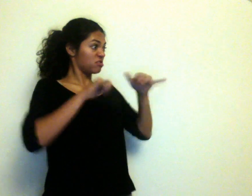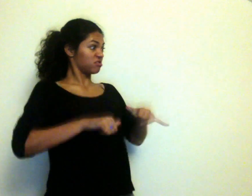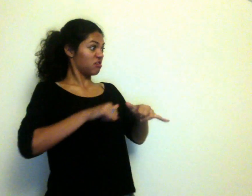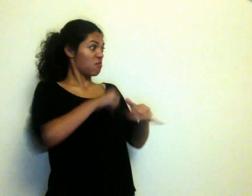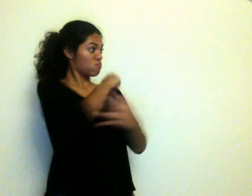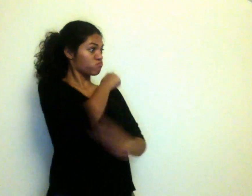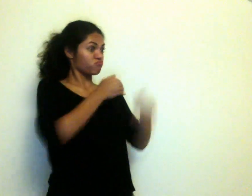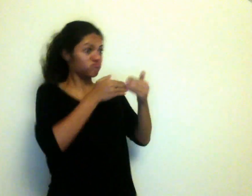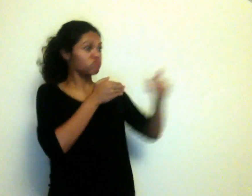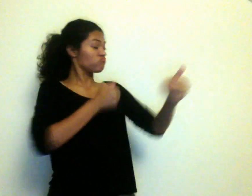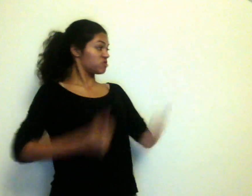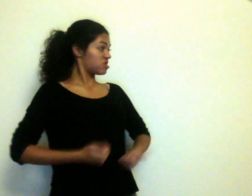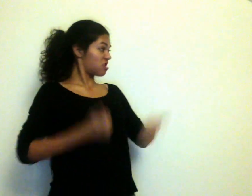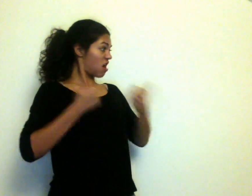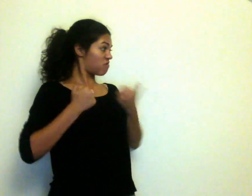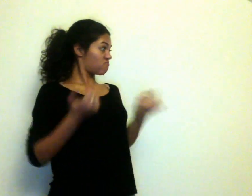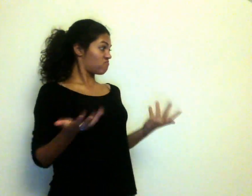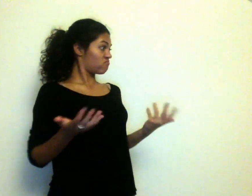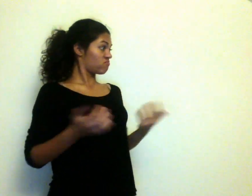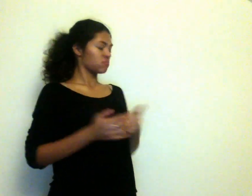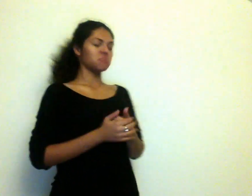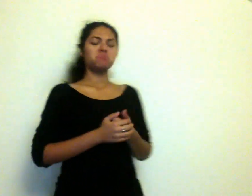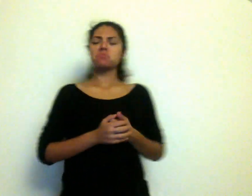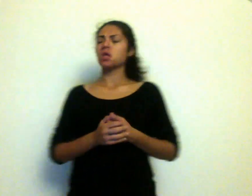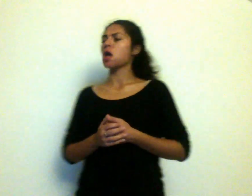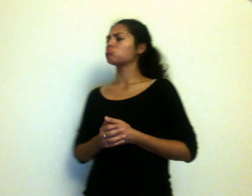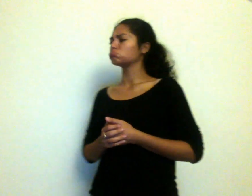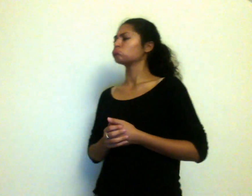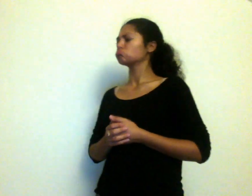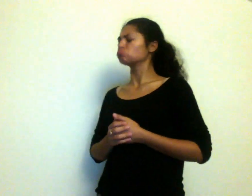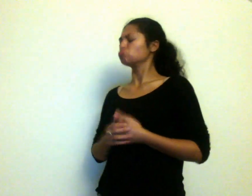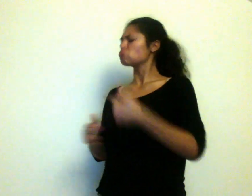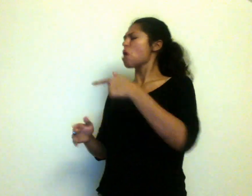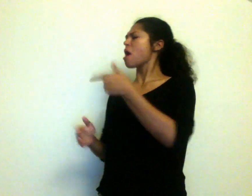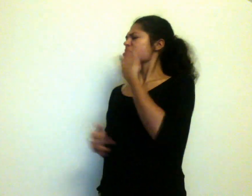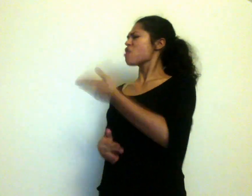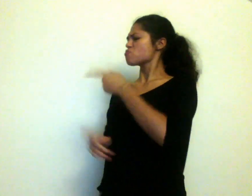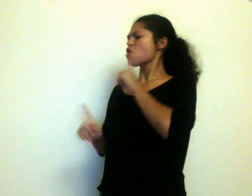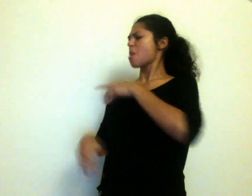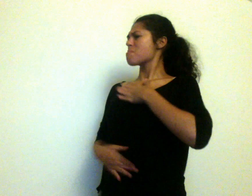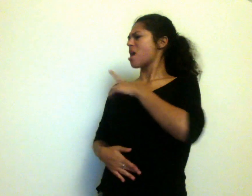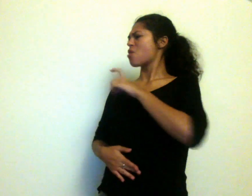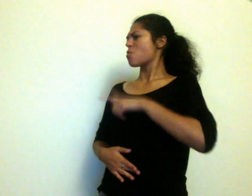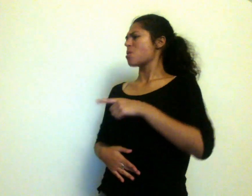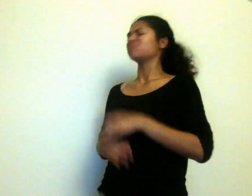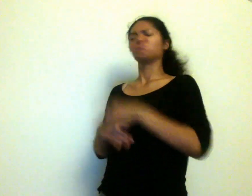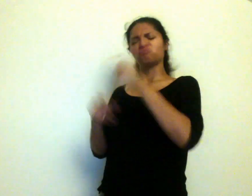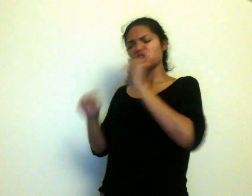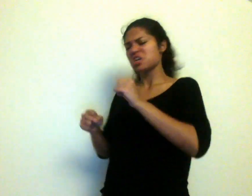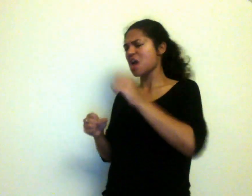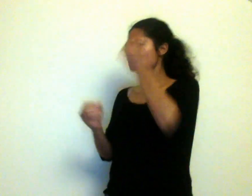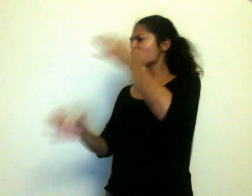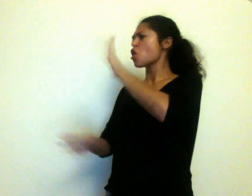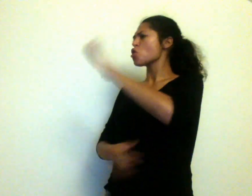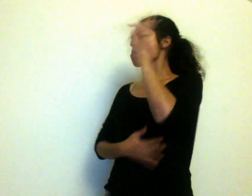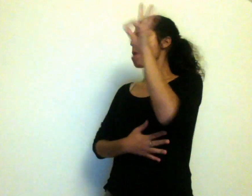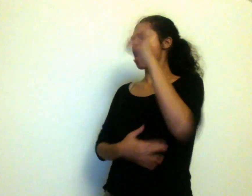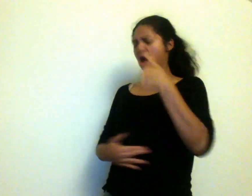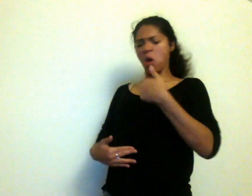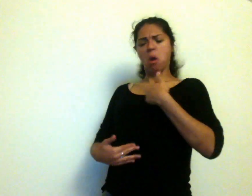And he says to him, thank you, that answers my question. You can tell Prakash, who's our evangelist there, that I have become a Christian. I now want